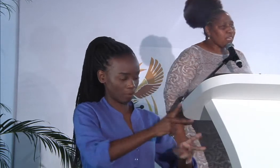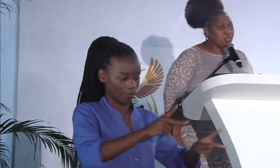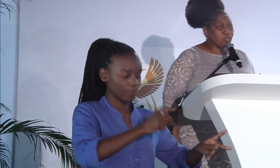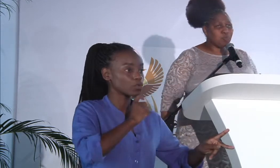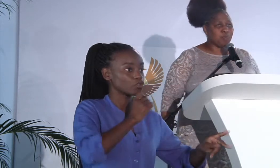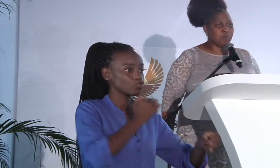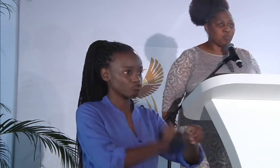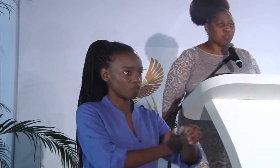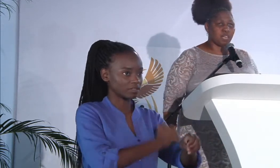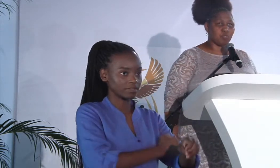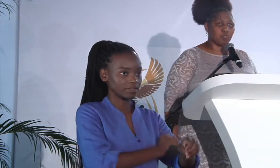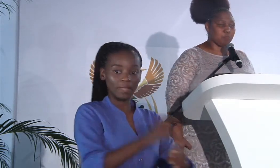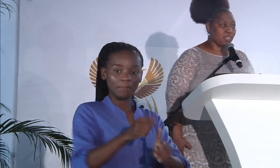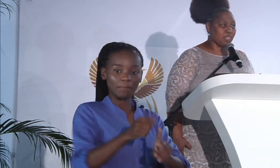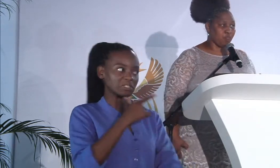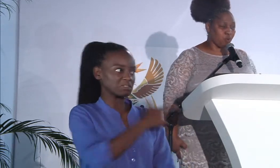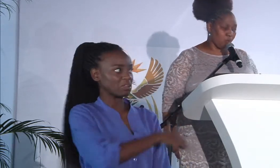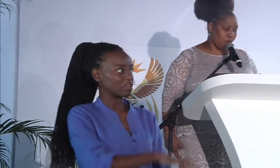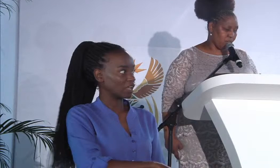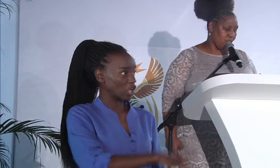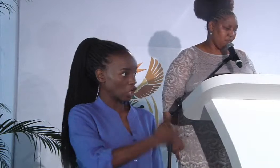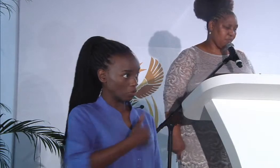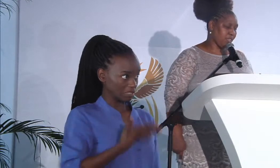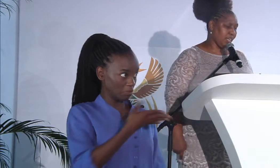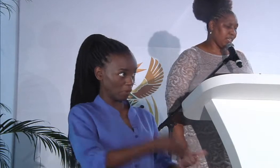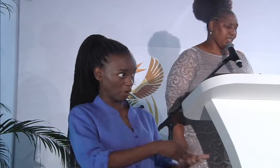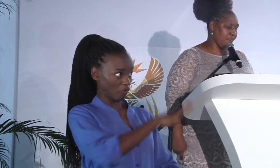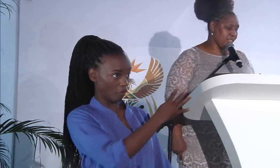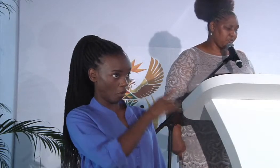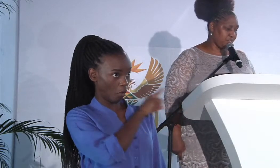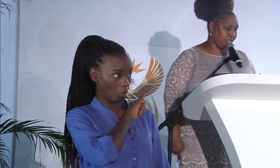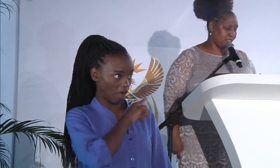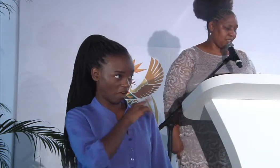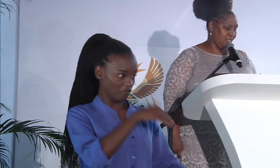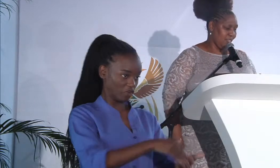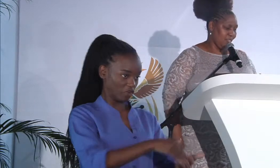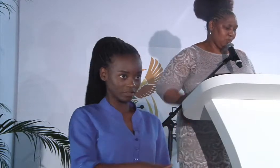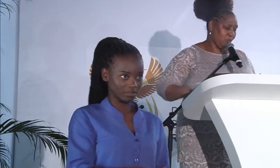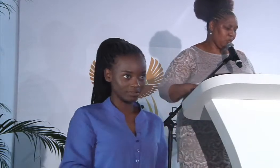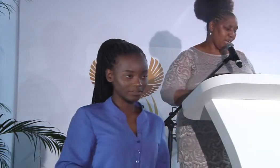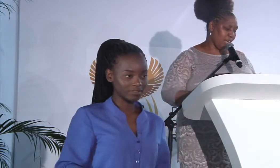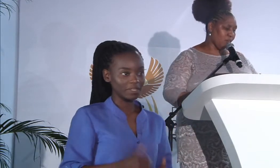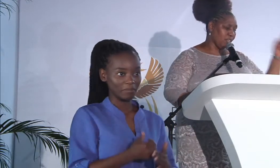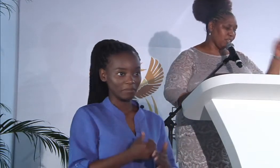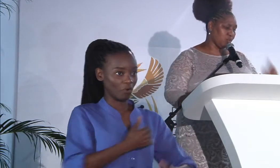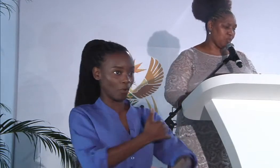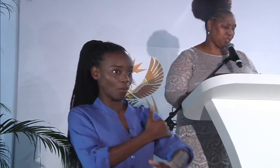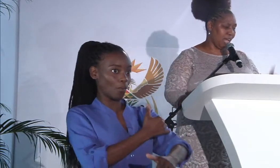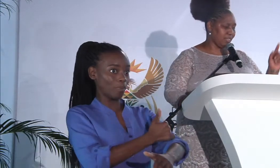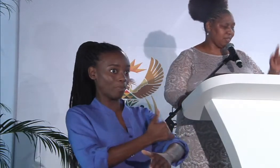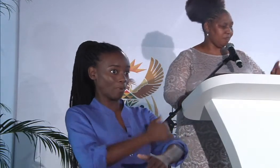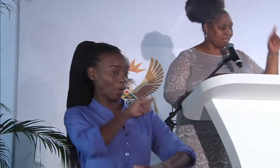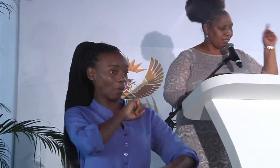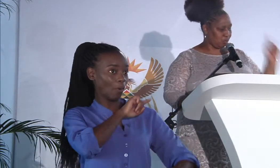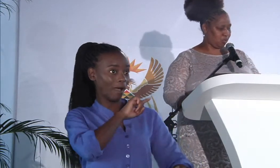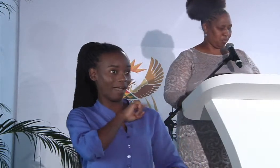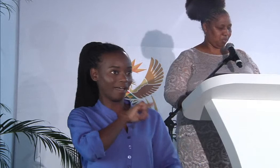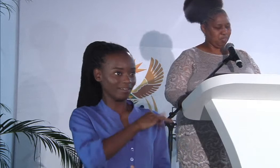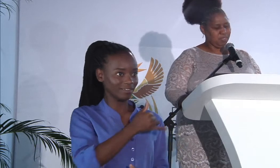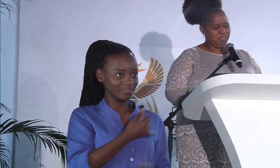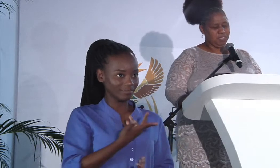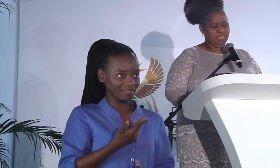want to talk to people who use drugs, you must be there at 4 o'clock before they get their first fix. So you get all the truth, nothing but the